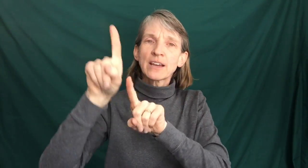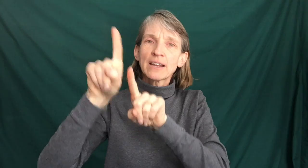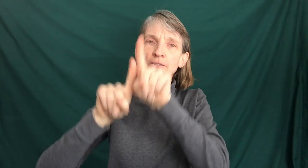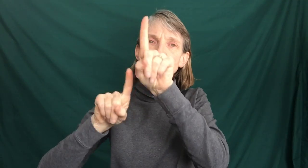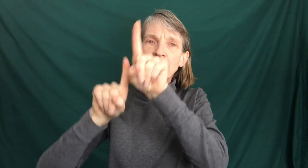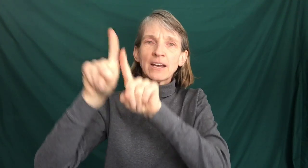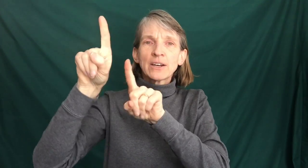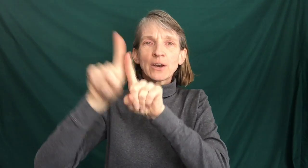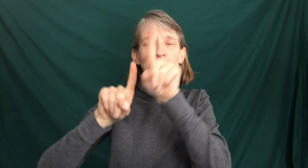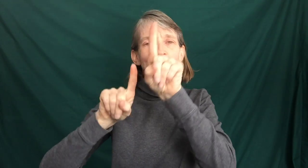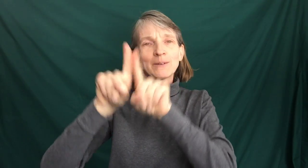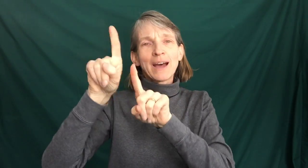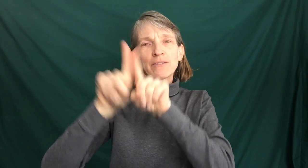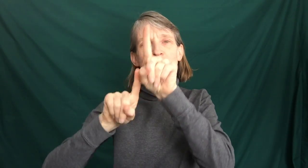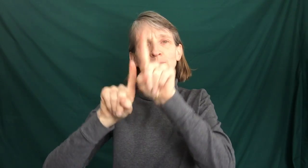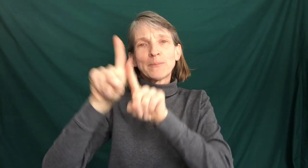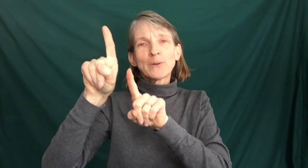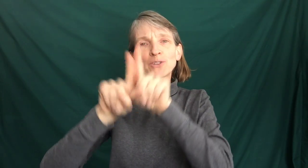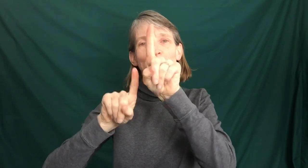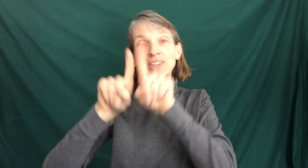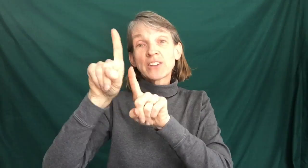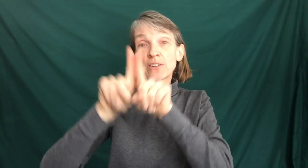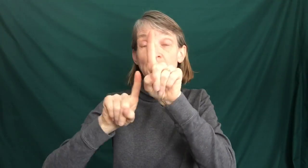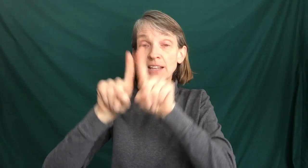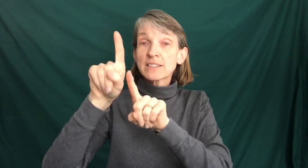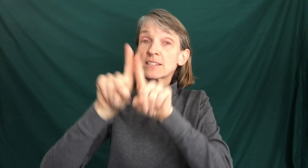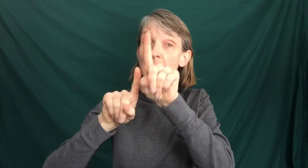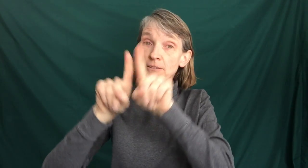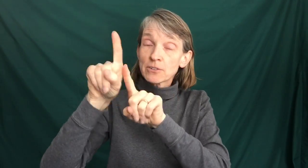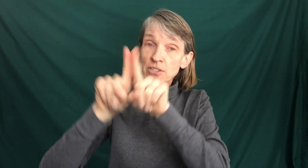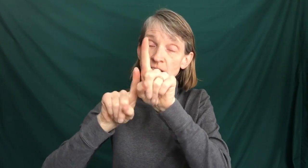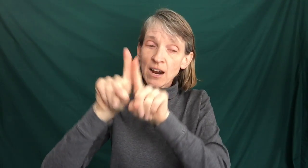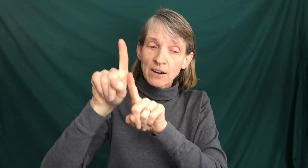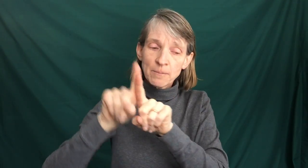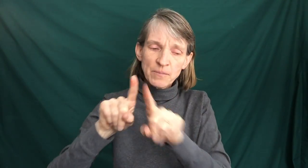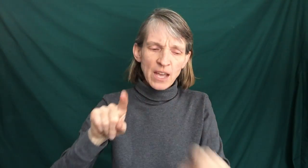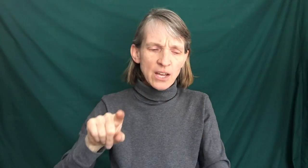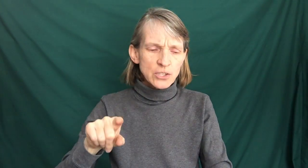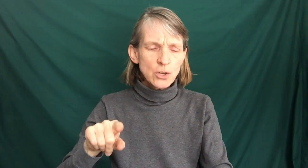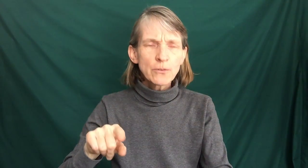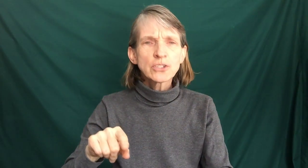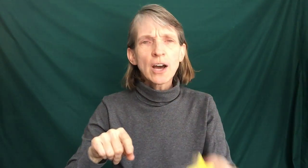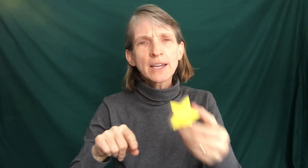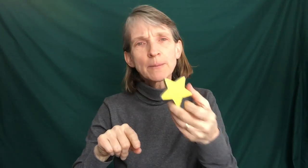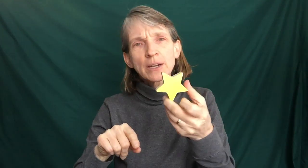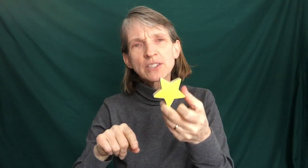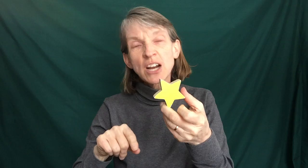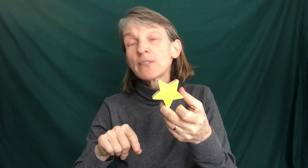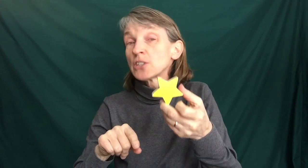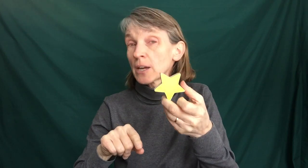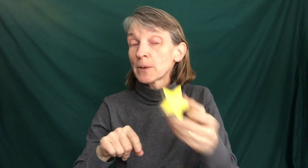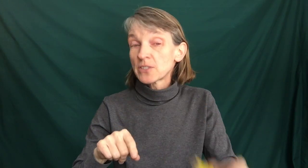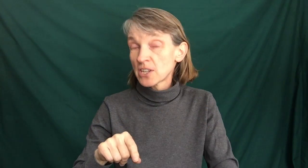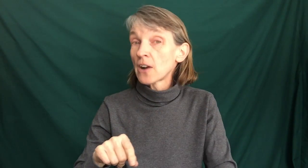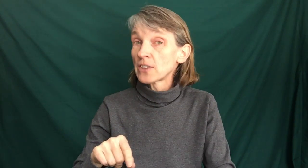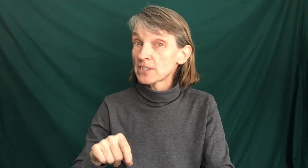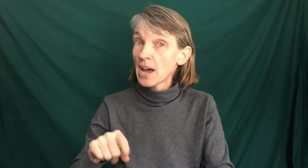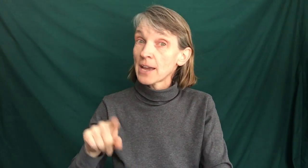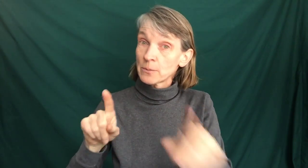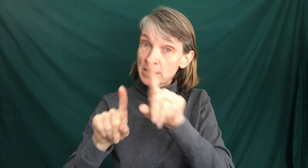kind of have them bounce off each other, and that's the sign for star. So if you're talking about a star, in the sky, you would